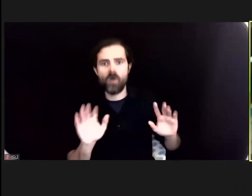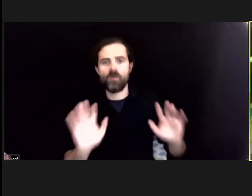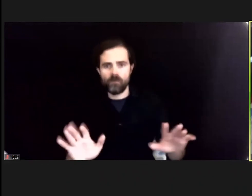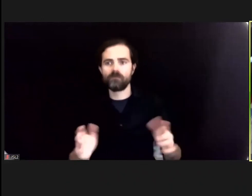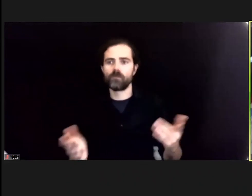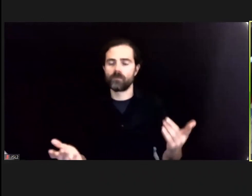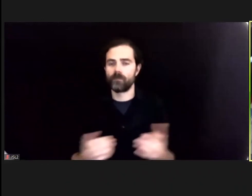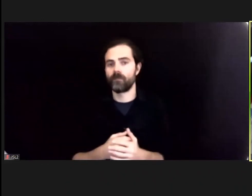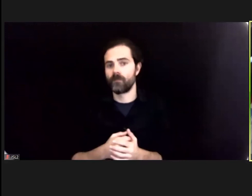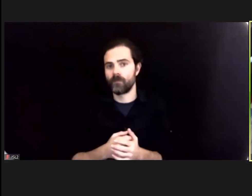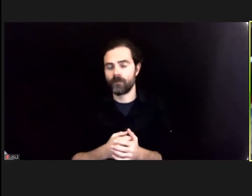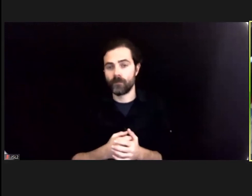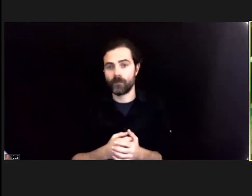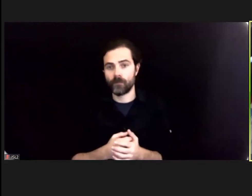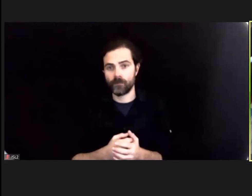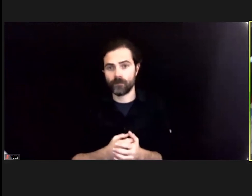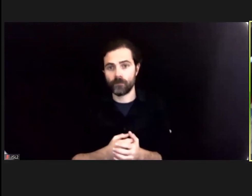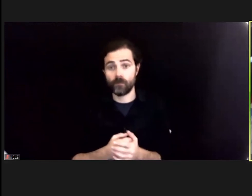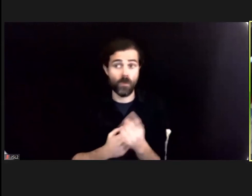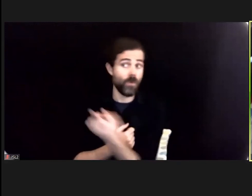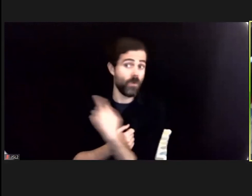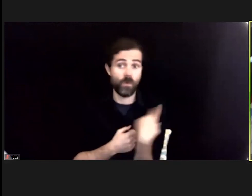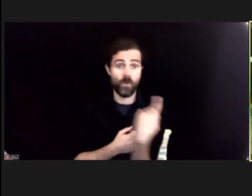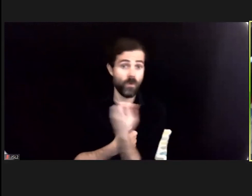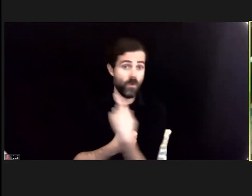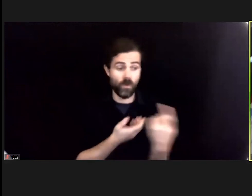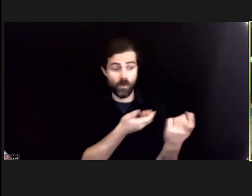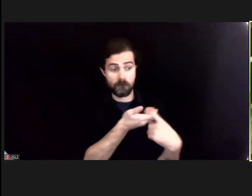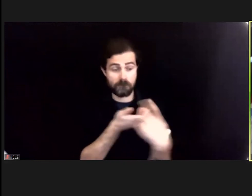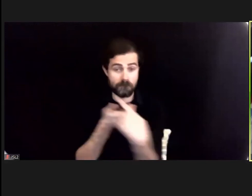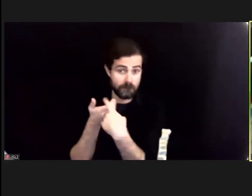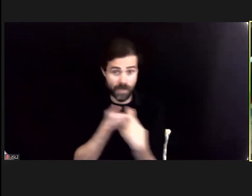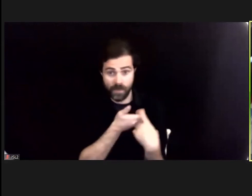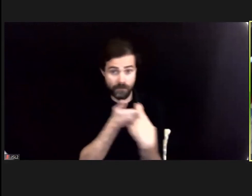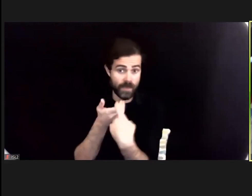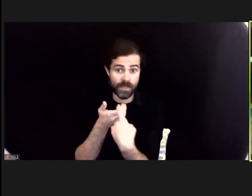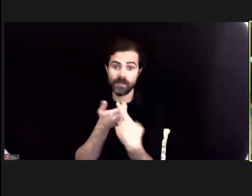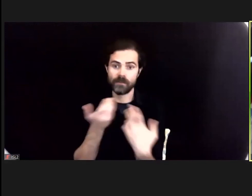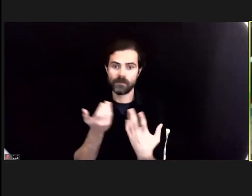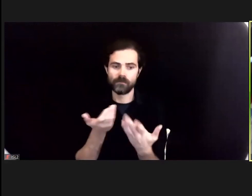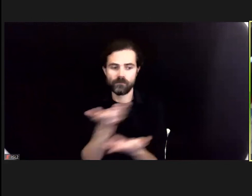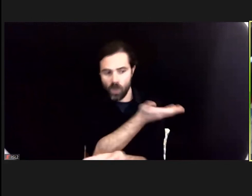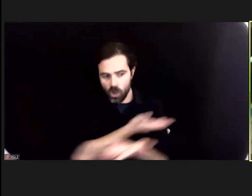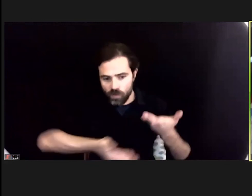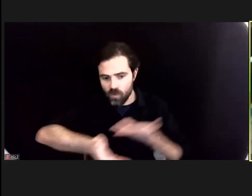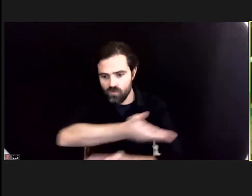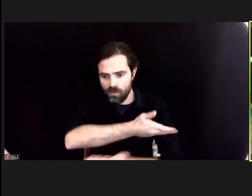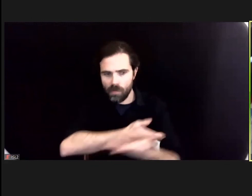stated, where all members of the society have a role and their contributions are valued. But for that, it's needed